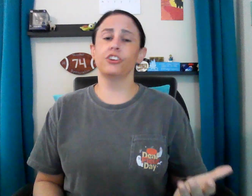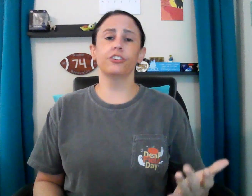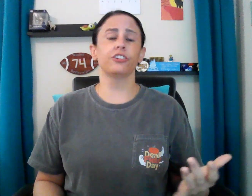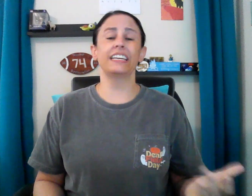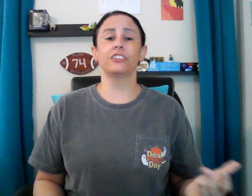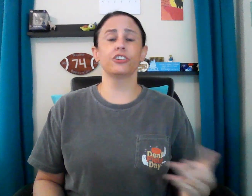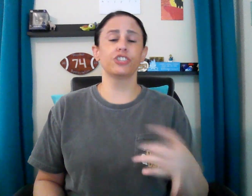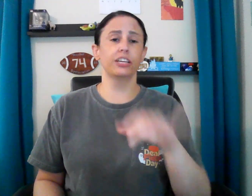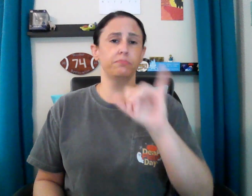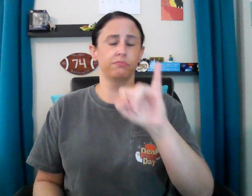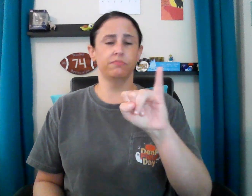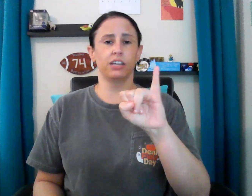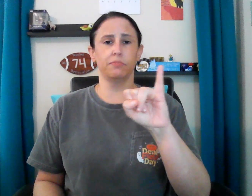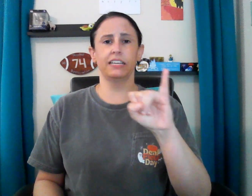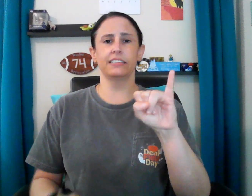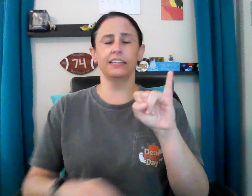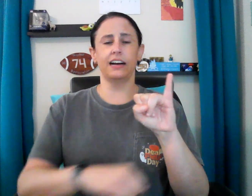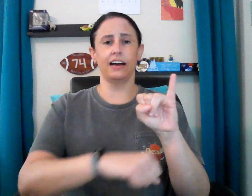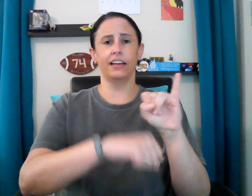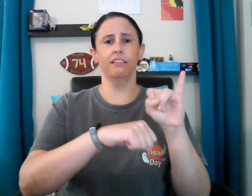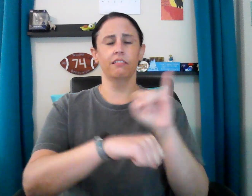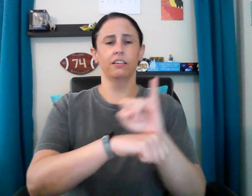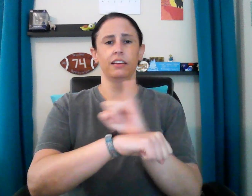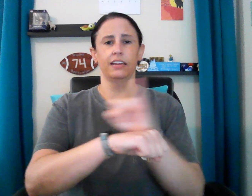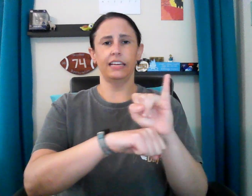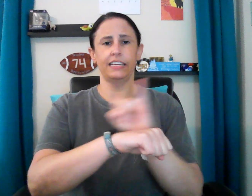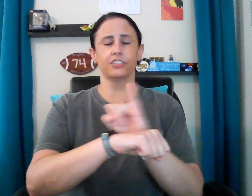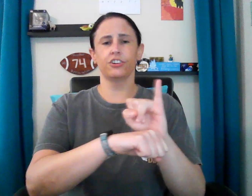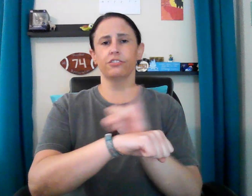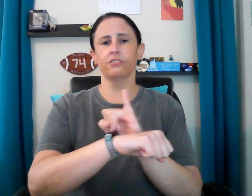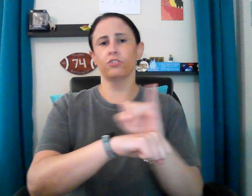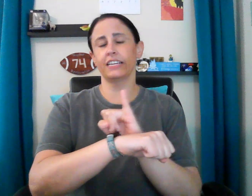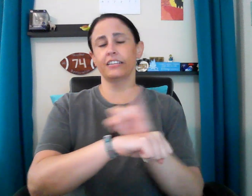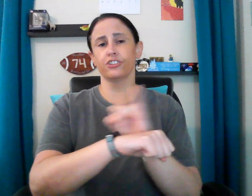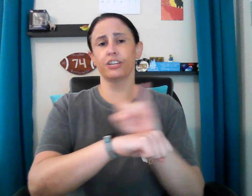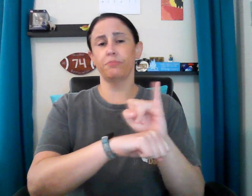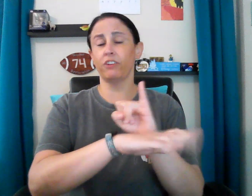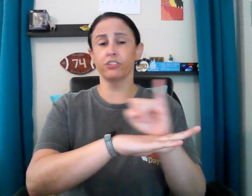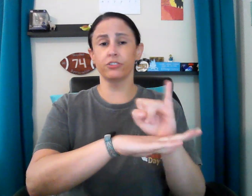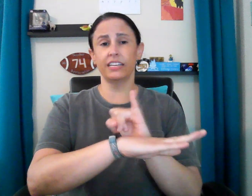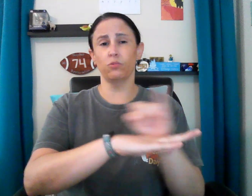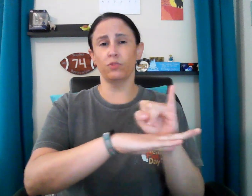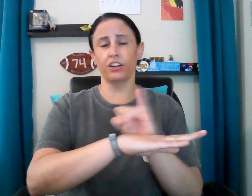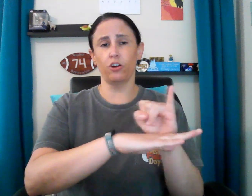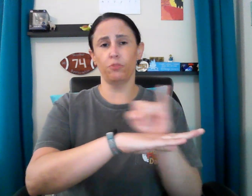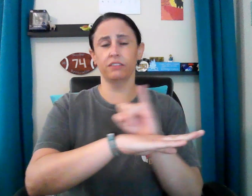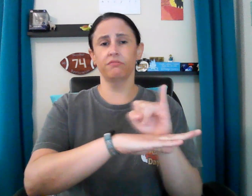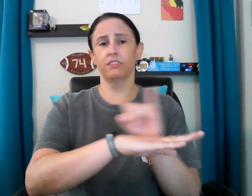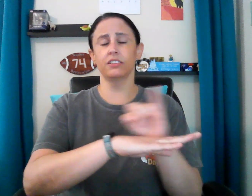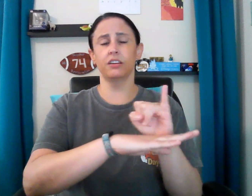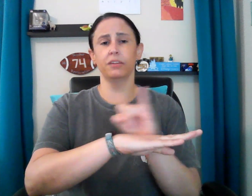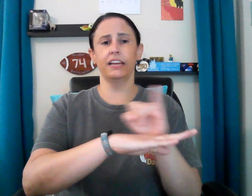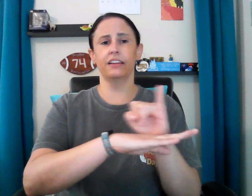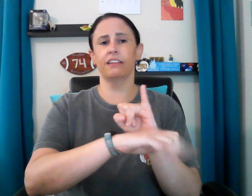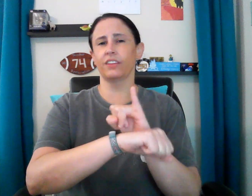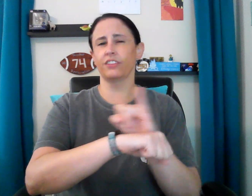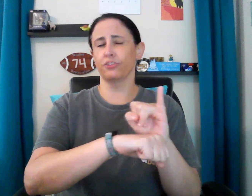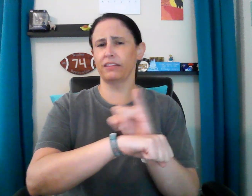Intern or internship, dominant is an I. Intern or internship, I've also seen it with an open non-dominant hand. I think they're mainly